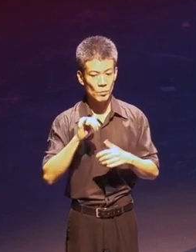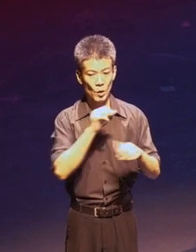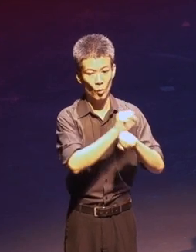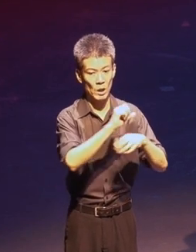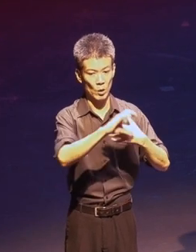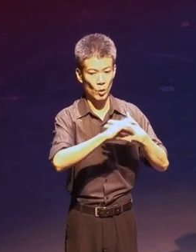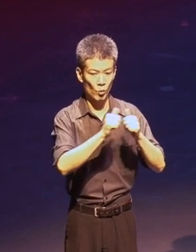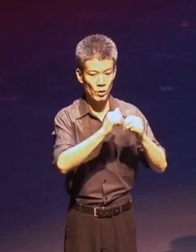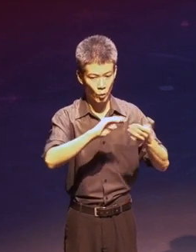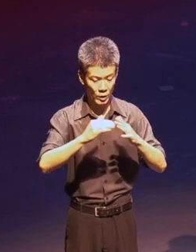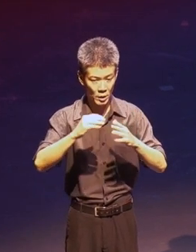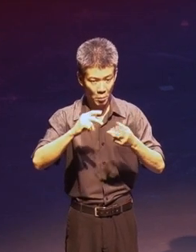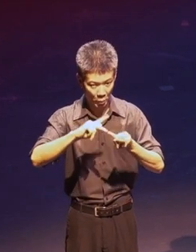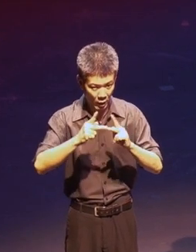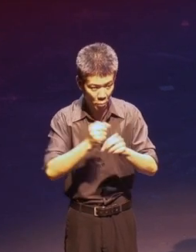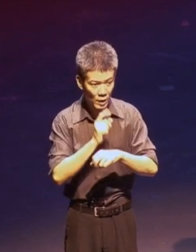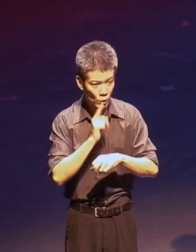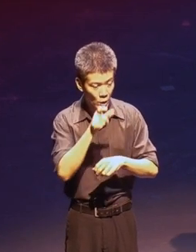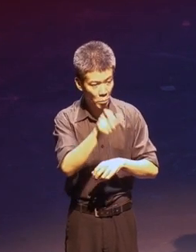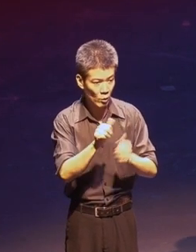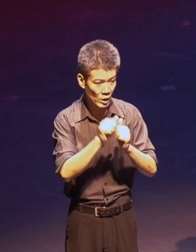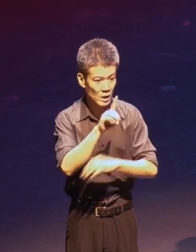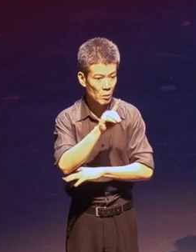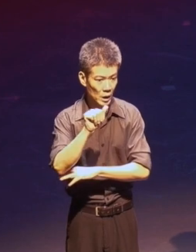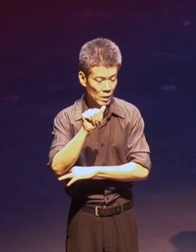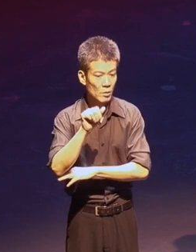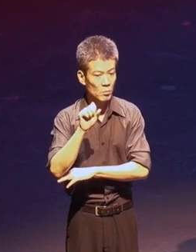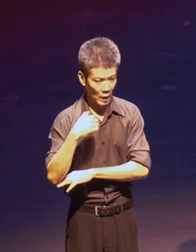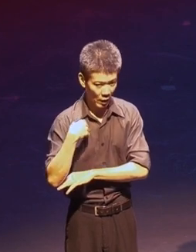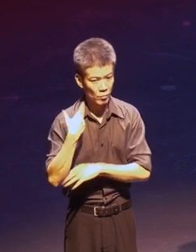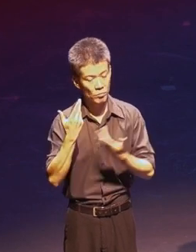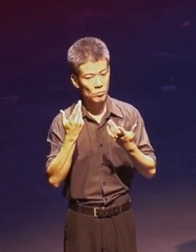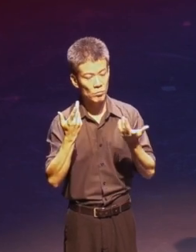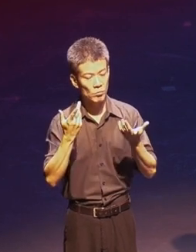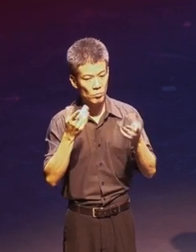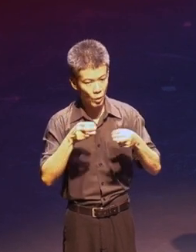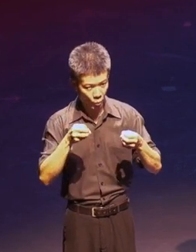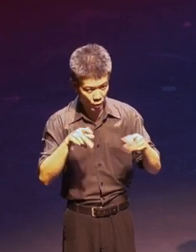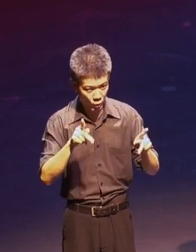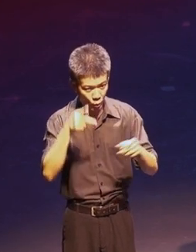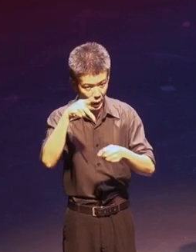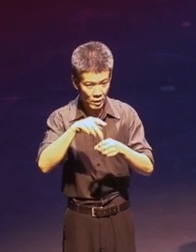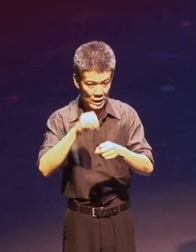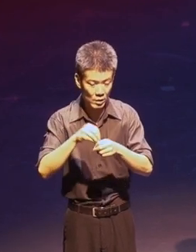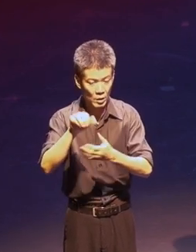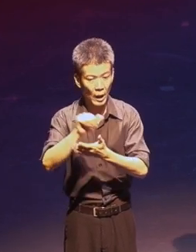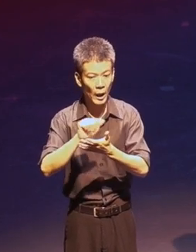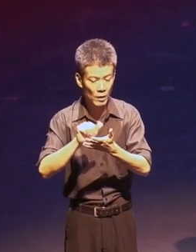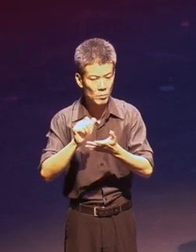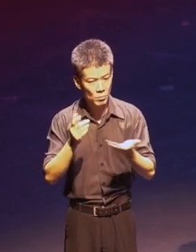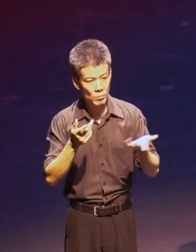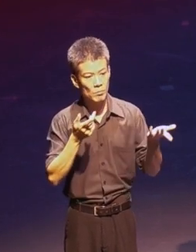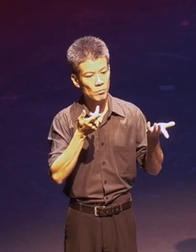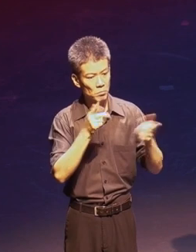work closely with community partners to ensure that persons with disabilities have regular opportunities to participate in the arts, whether